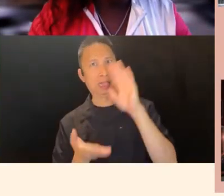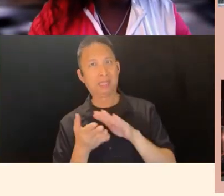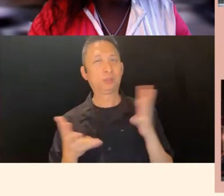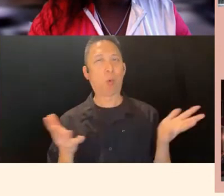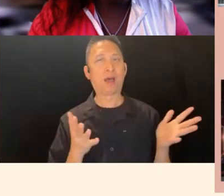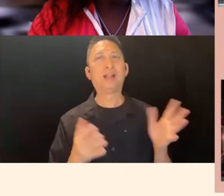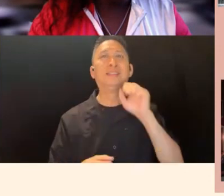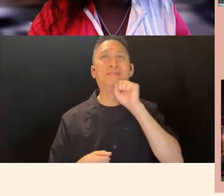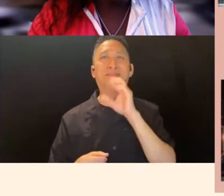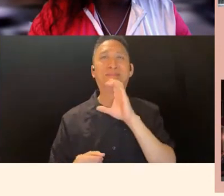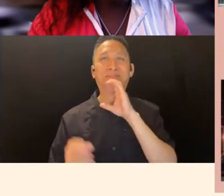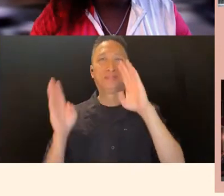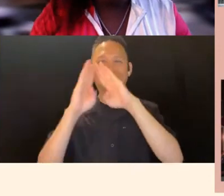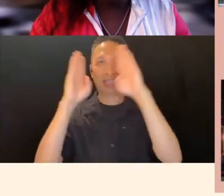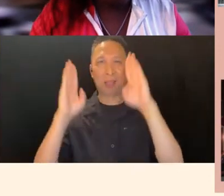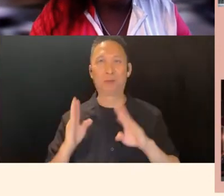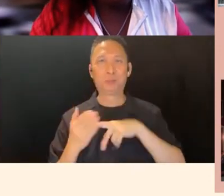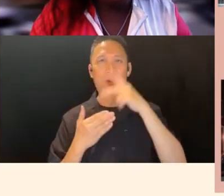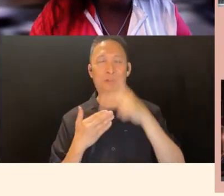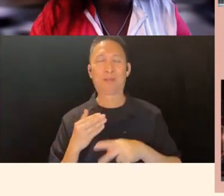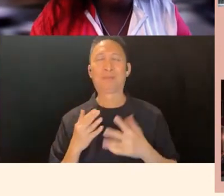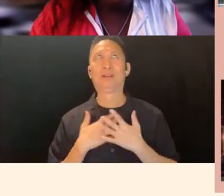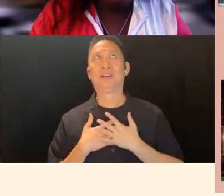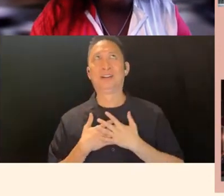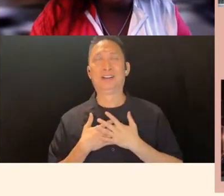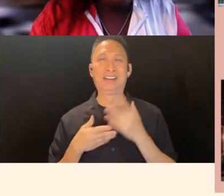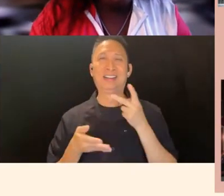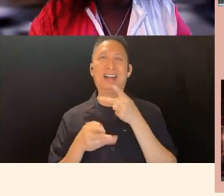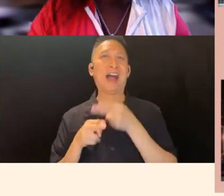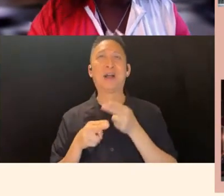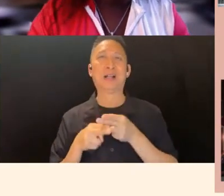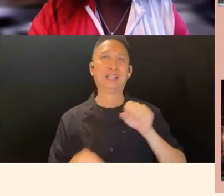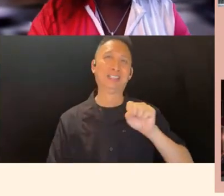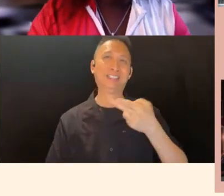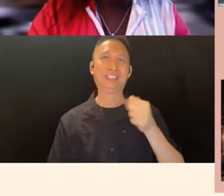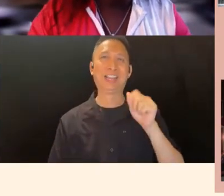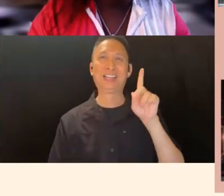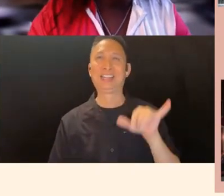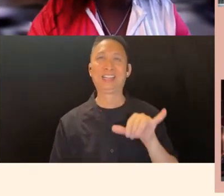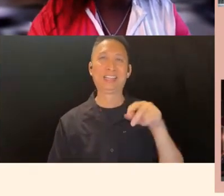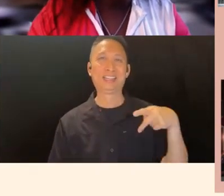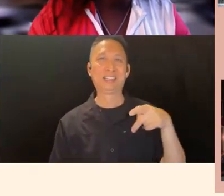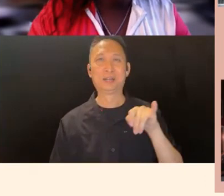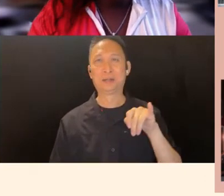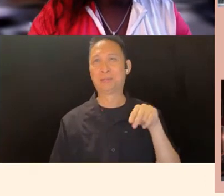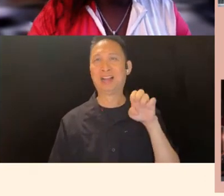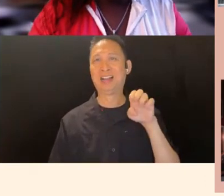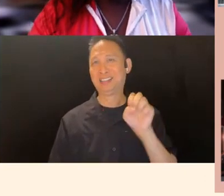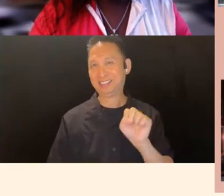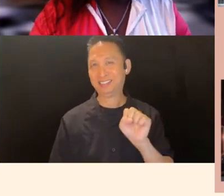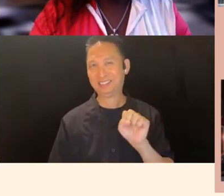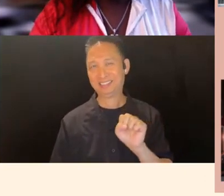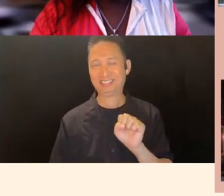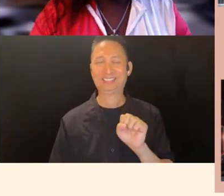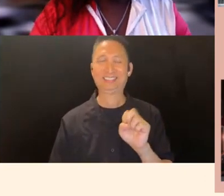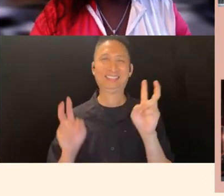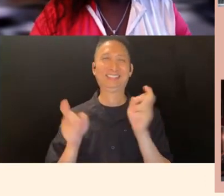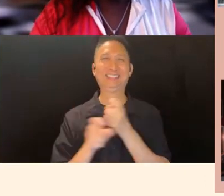program. I like to call it Shady Pines because I call it the retirement home.